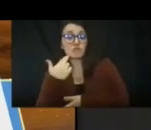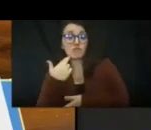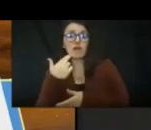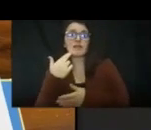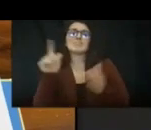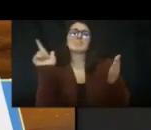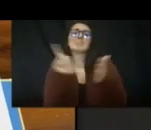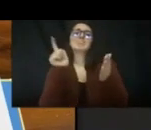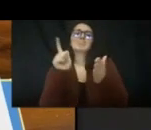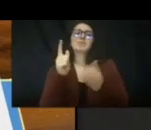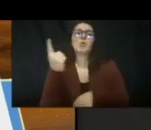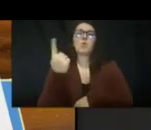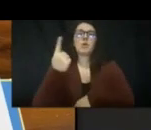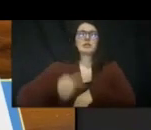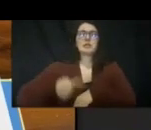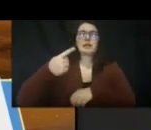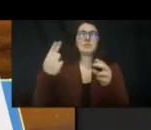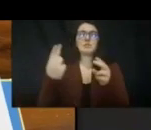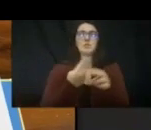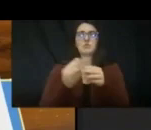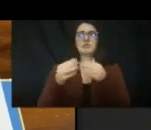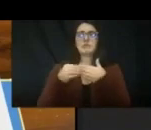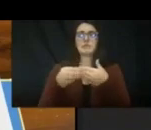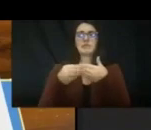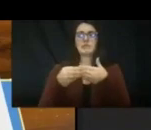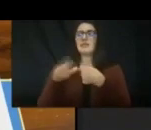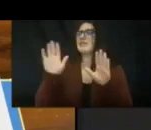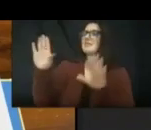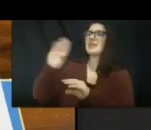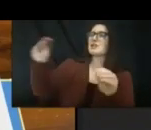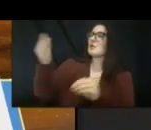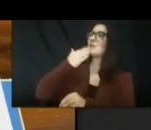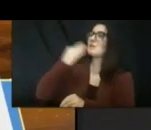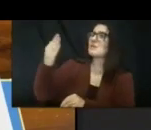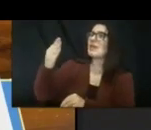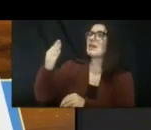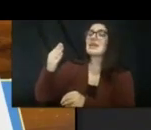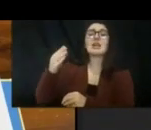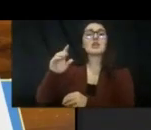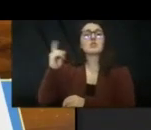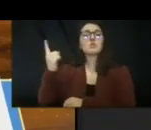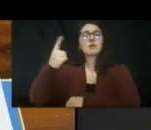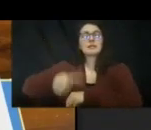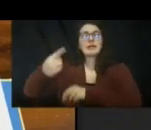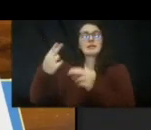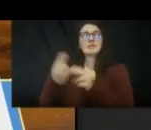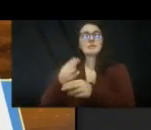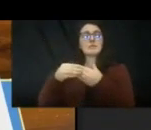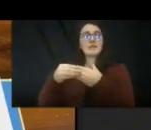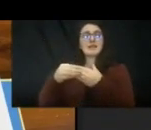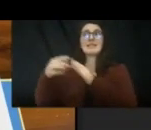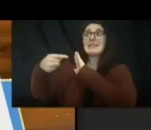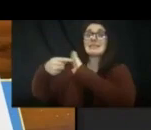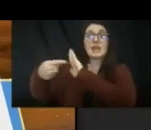single-use plastics. Say no thanks to single-use plastics such as straws, cups, containers, cutlery, and